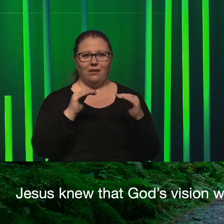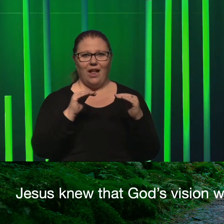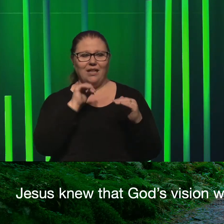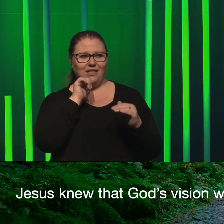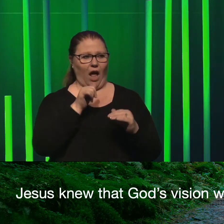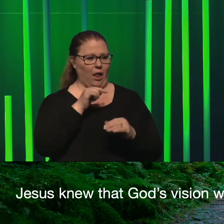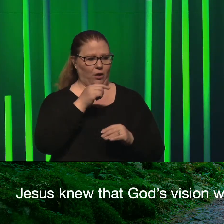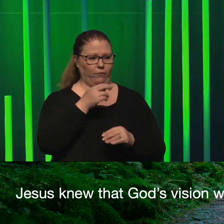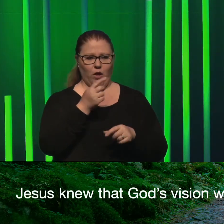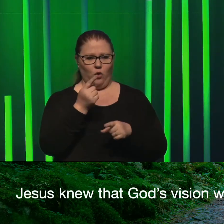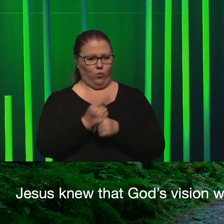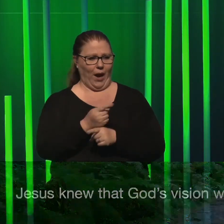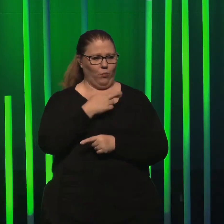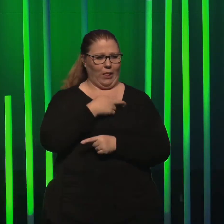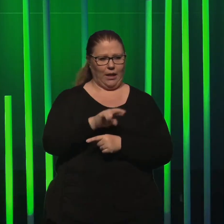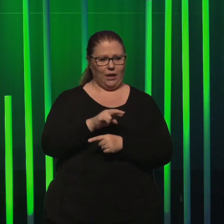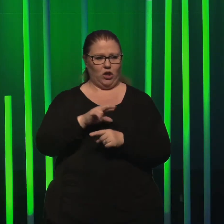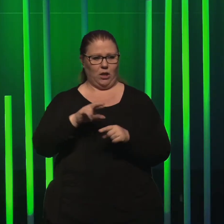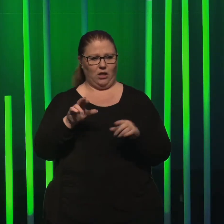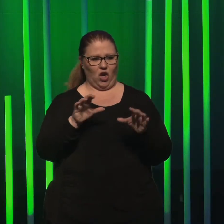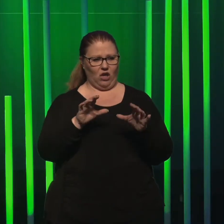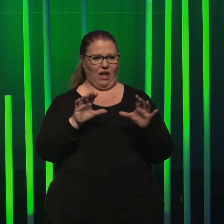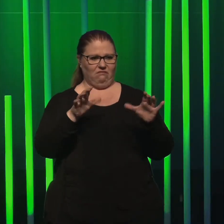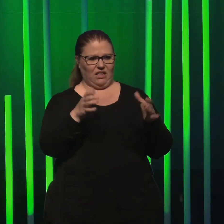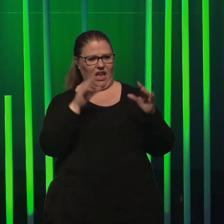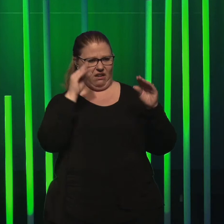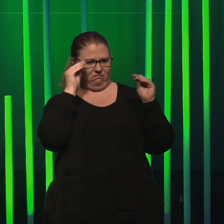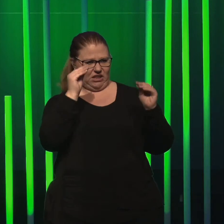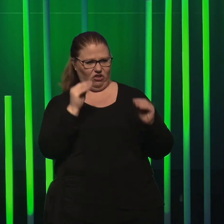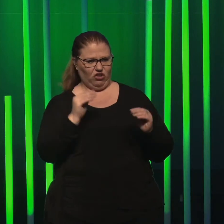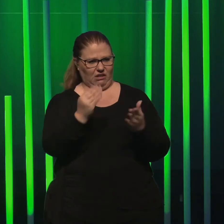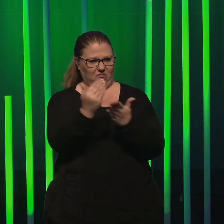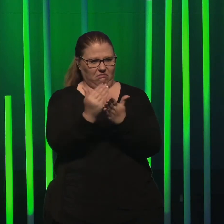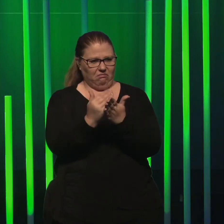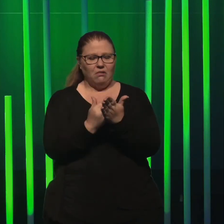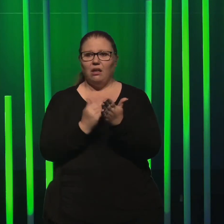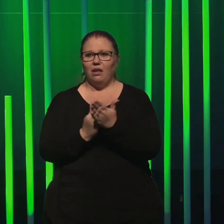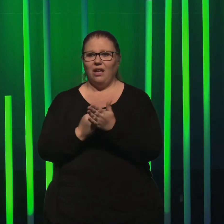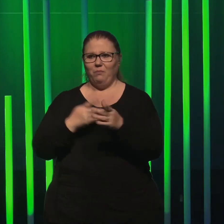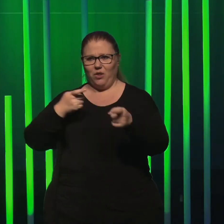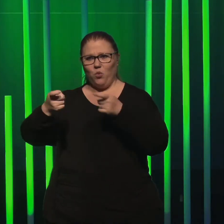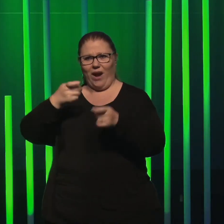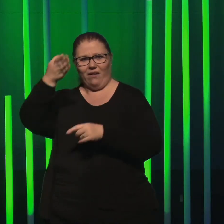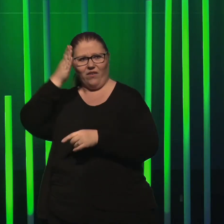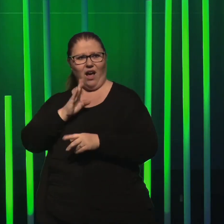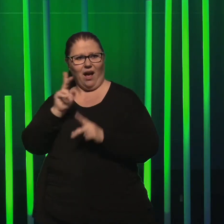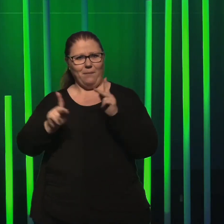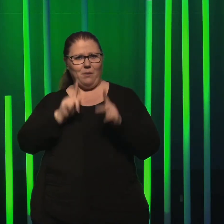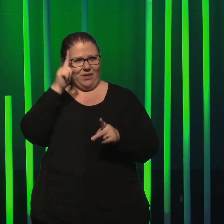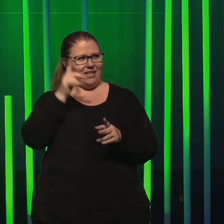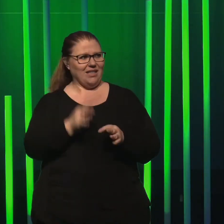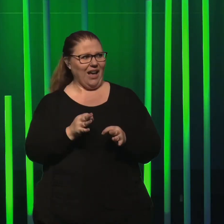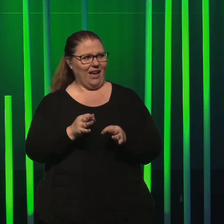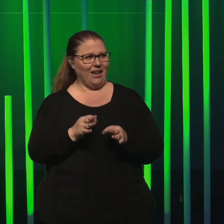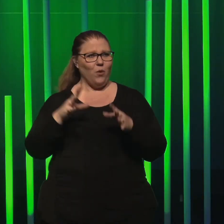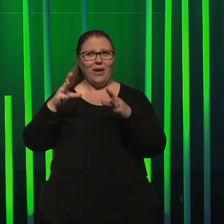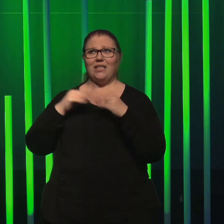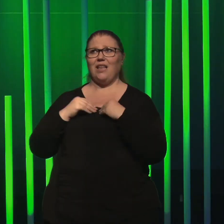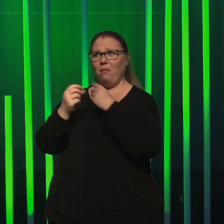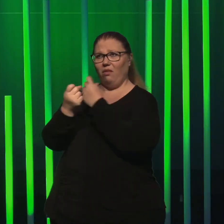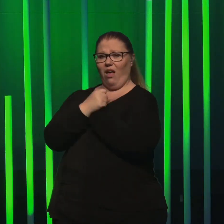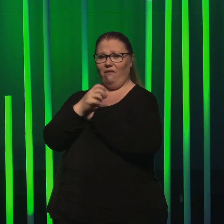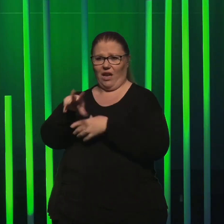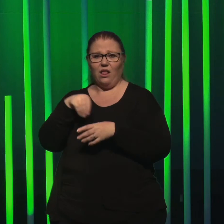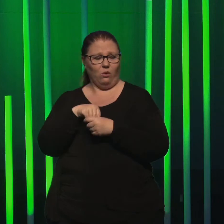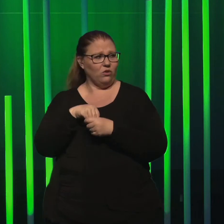religion or doctrines, but it's about a world, a people, right? The reign of God, people who choose to be governed by love and